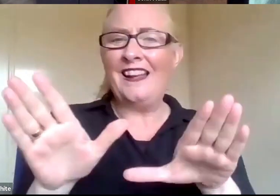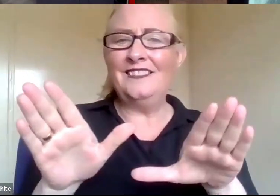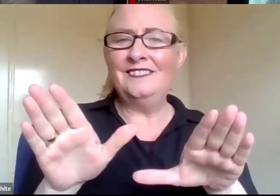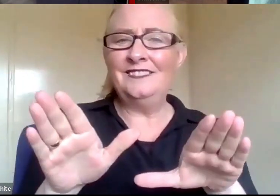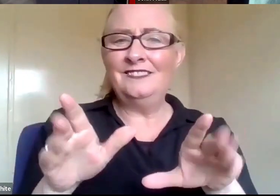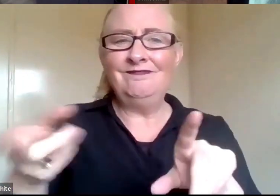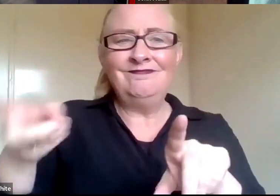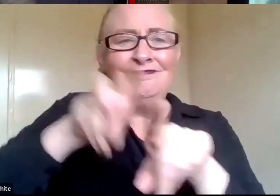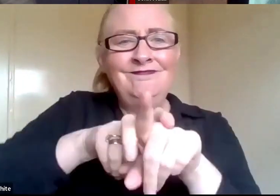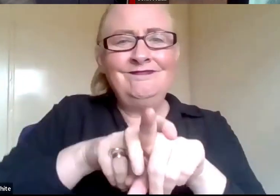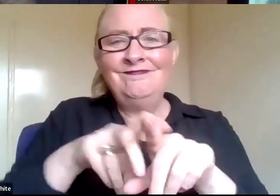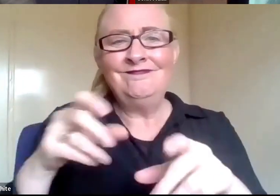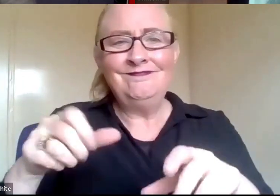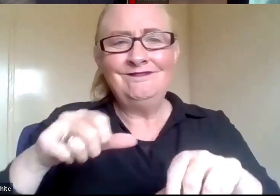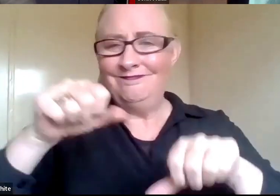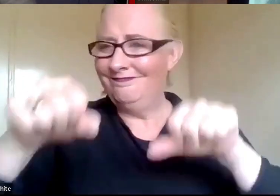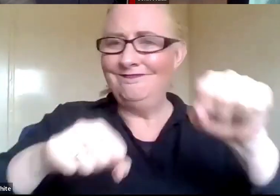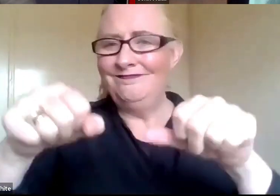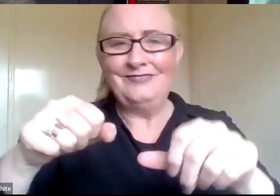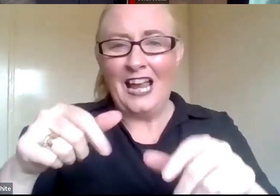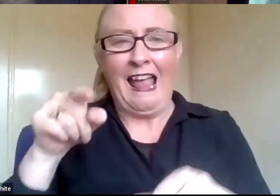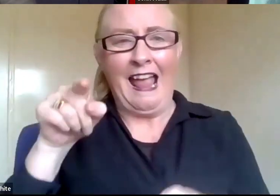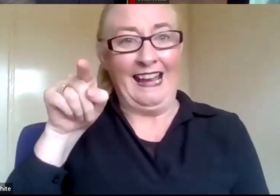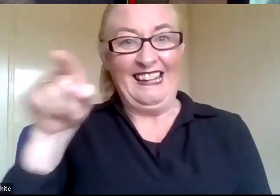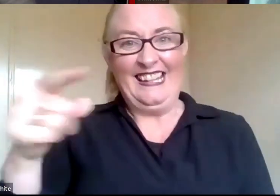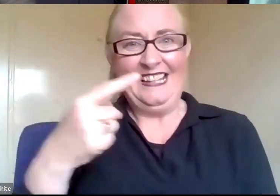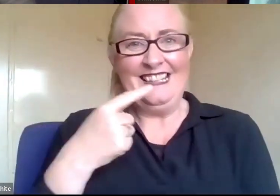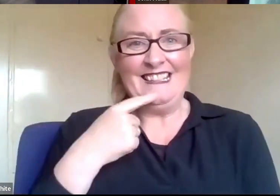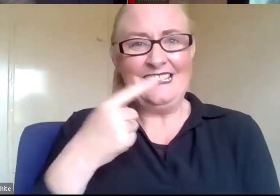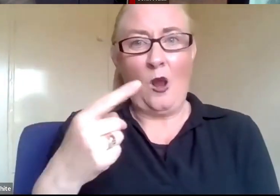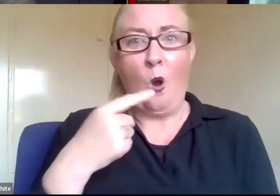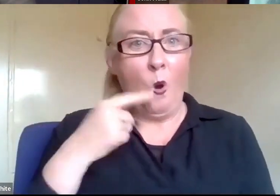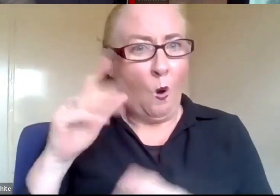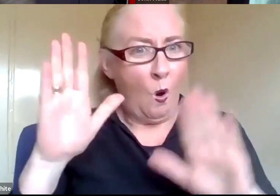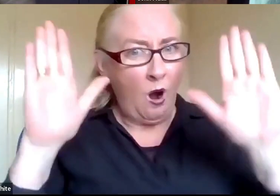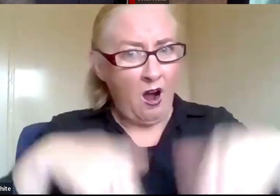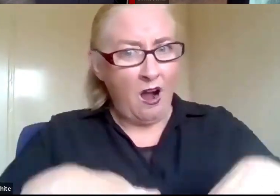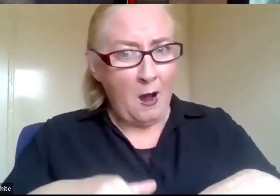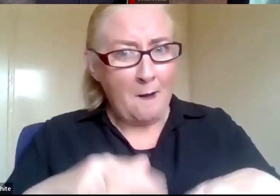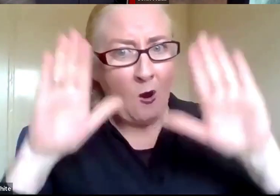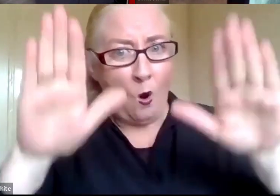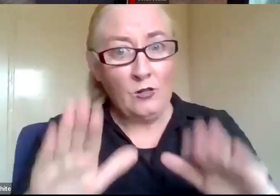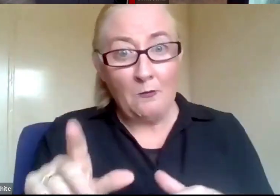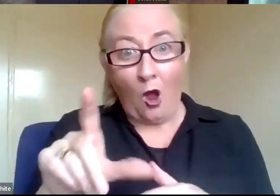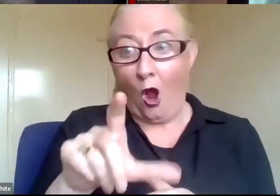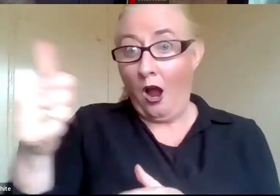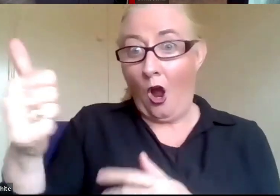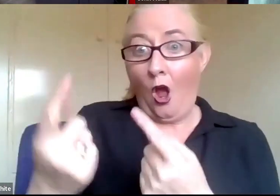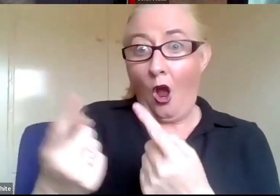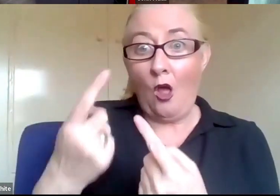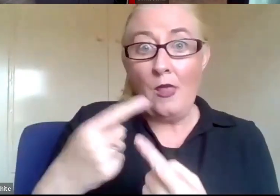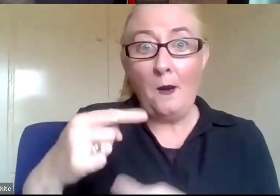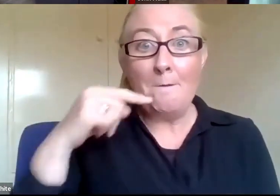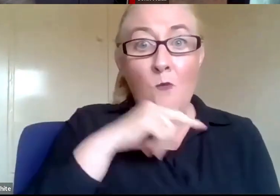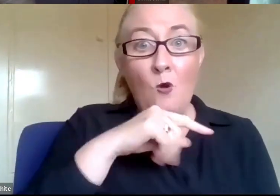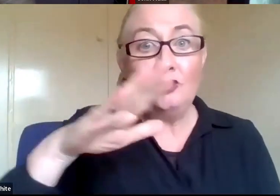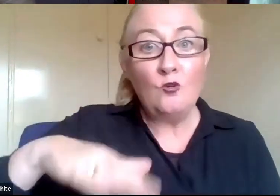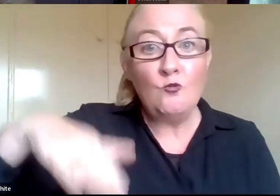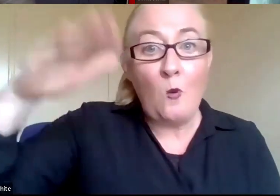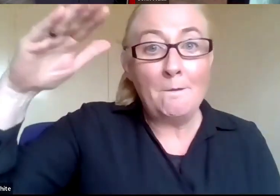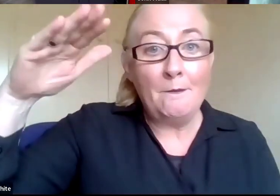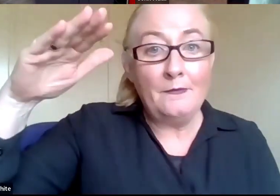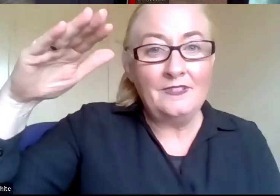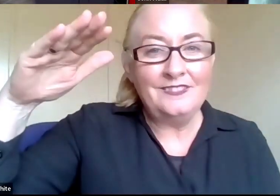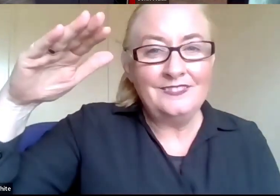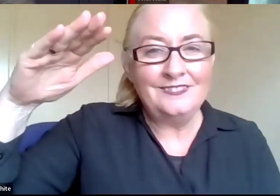And he said that other boys grew up and forgot about that. He lived with that question all his